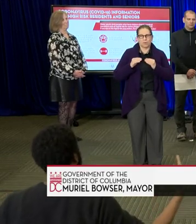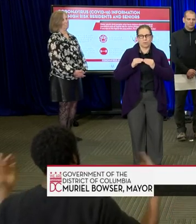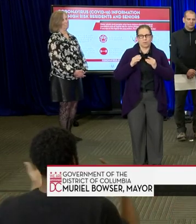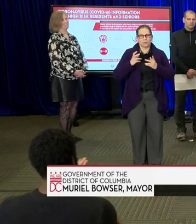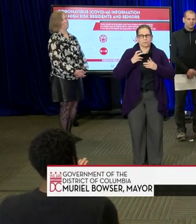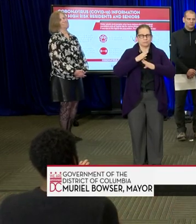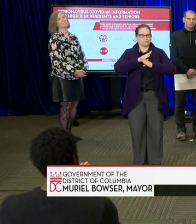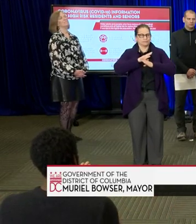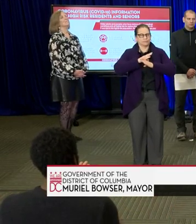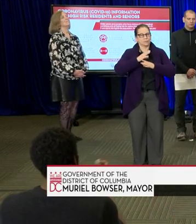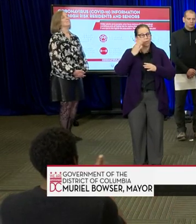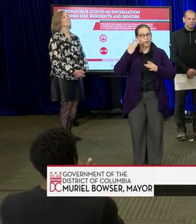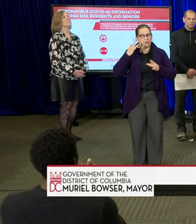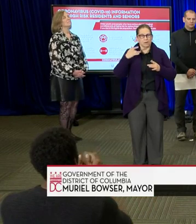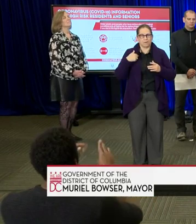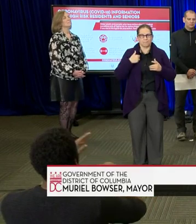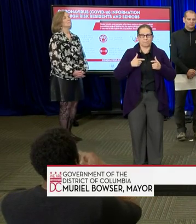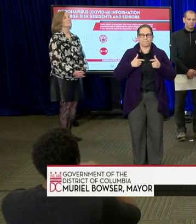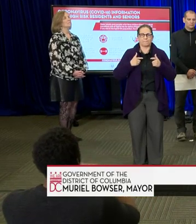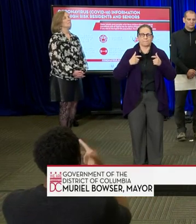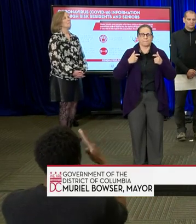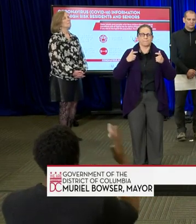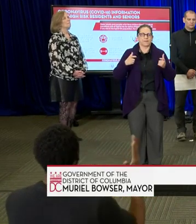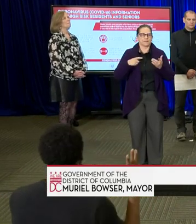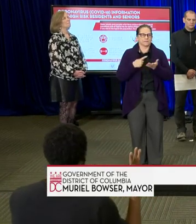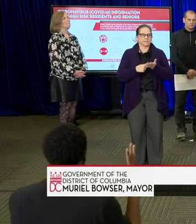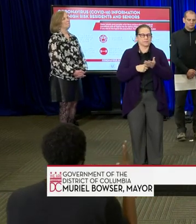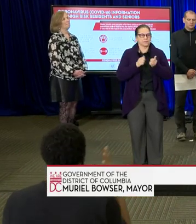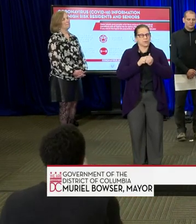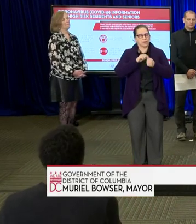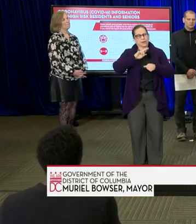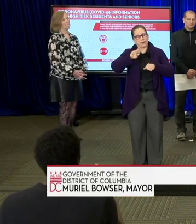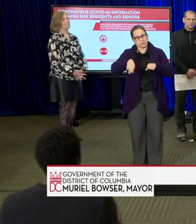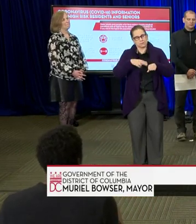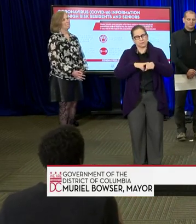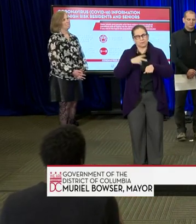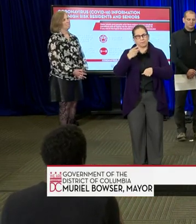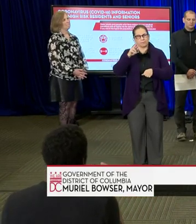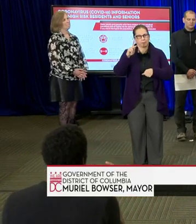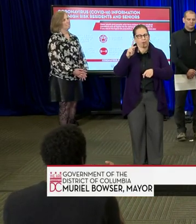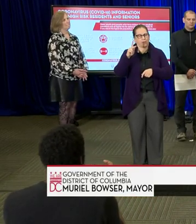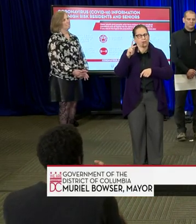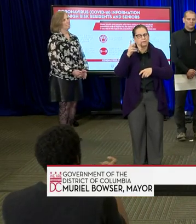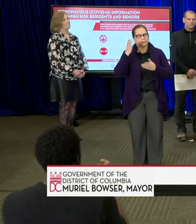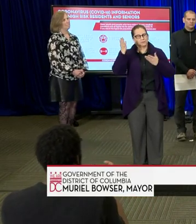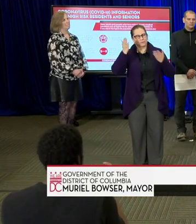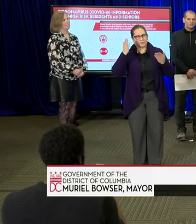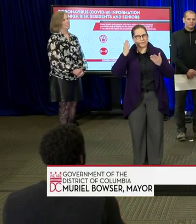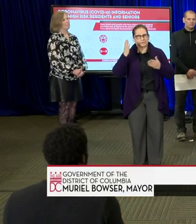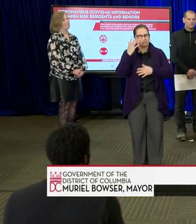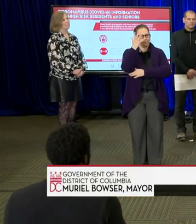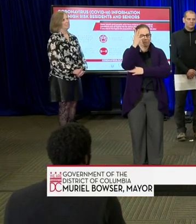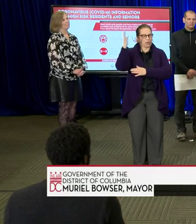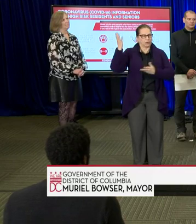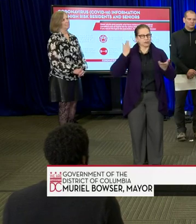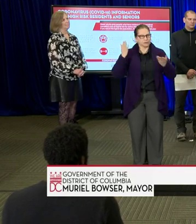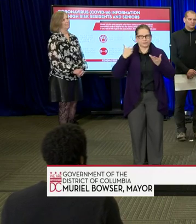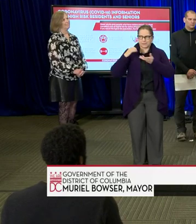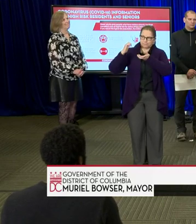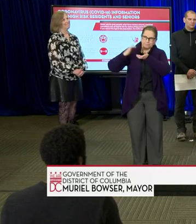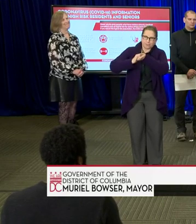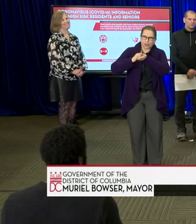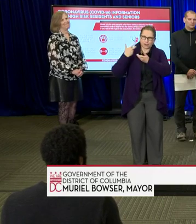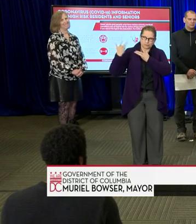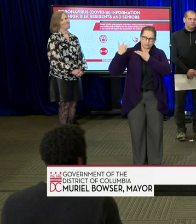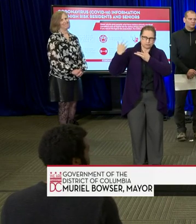the national parks. The city administrator and members of our team are doing that, maybe as we speak.